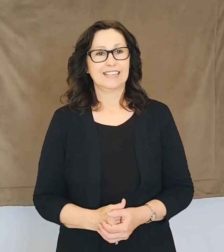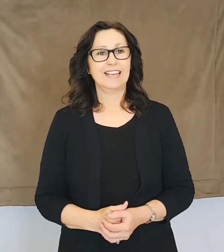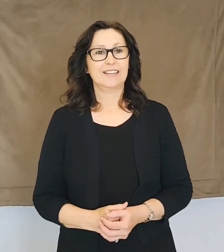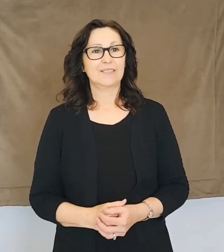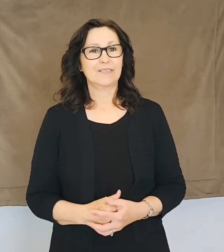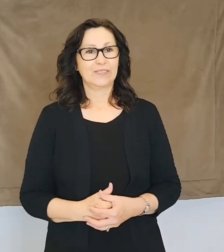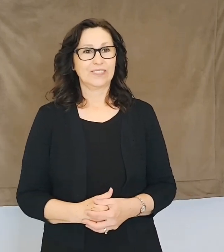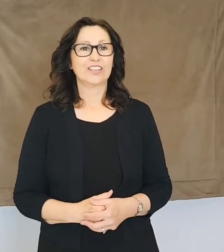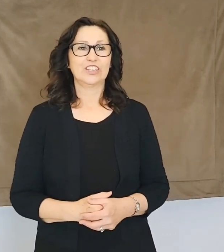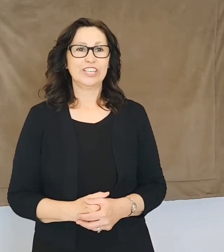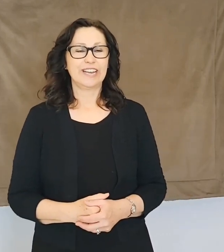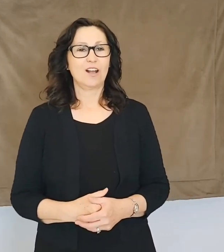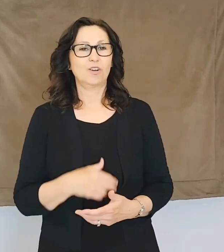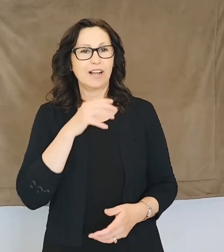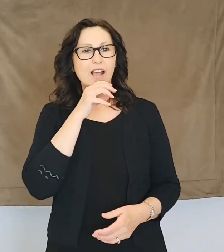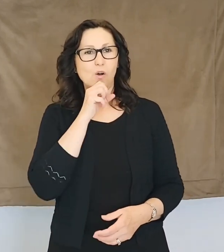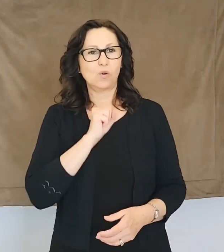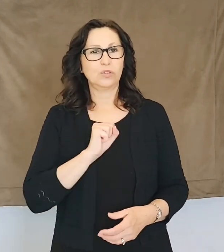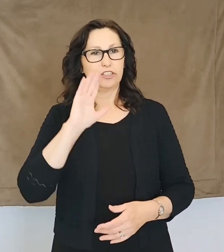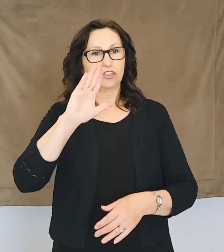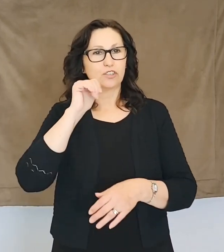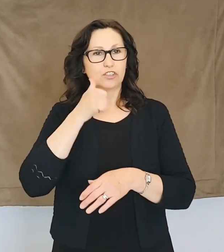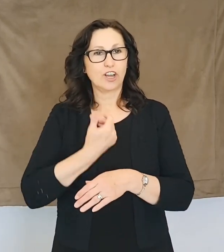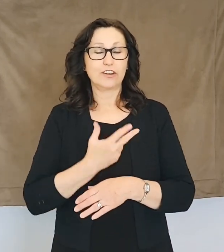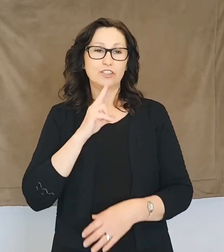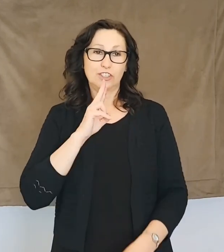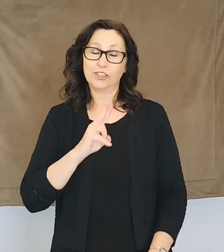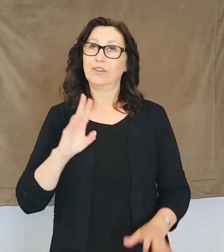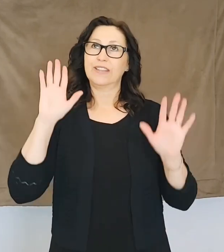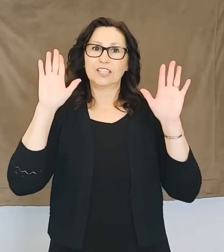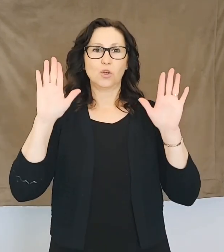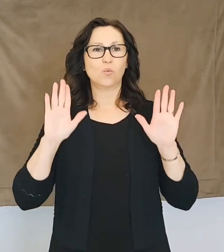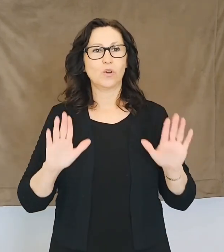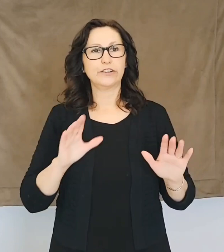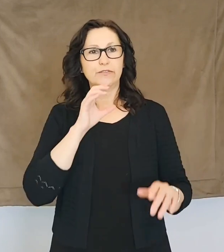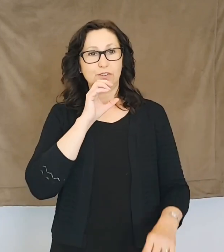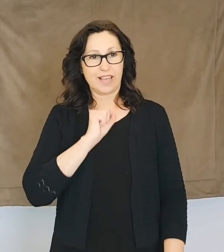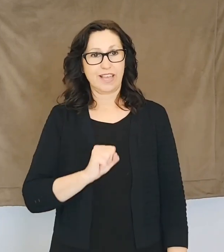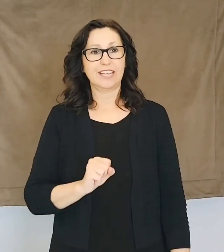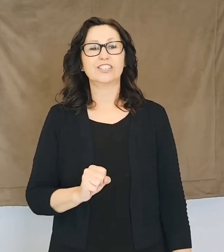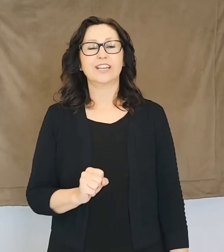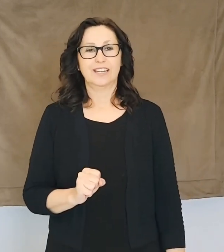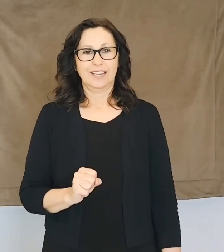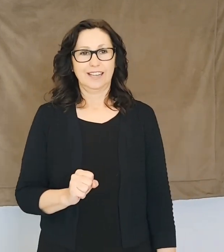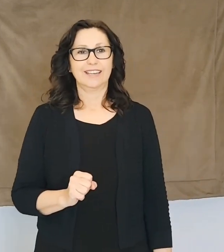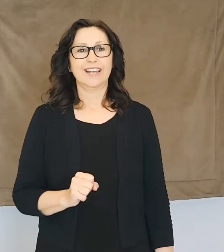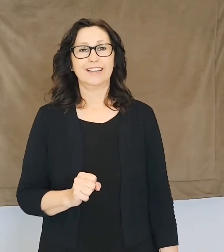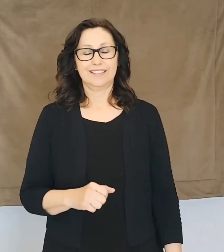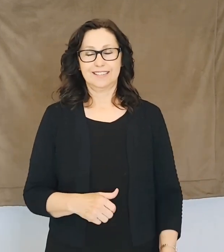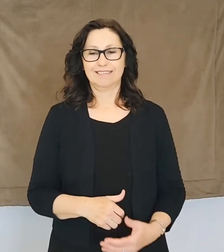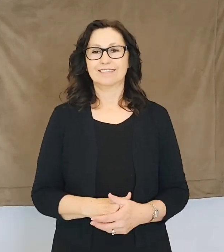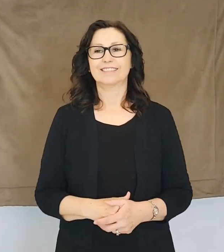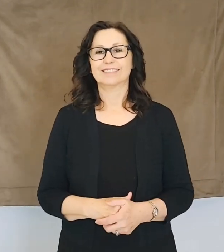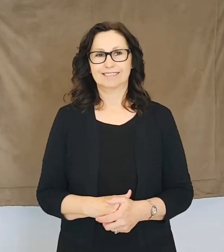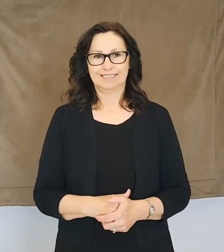Yeah. Good. How old is your daughter? Two. That's a wonderful age. Yes.